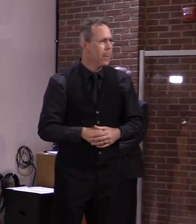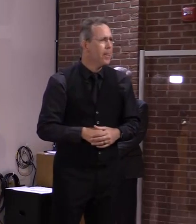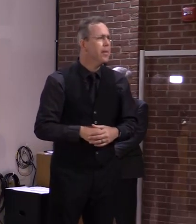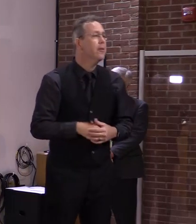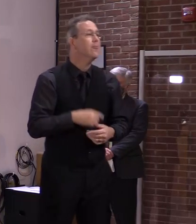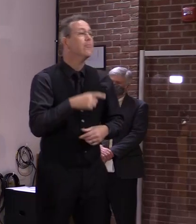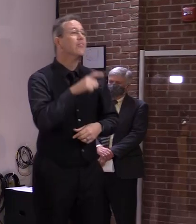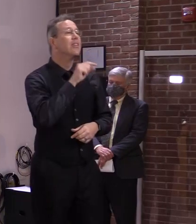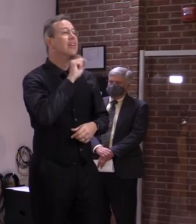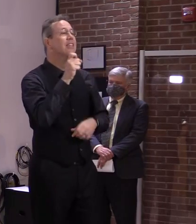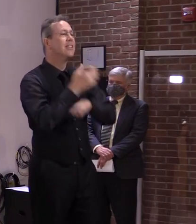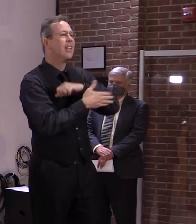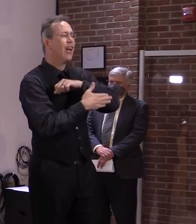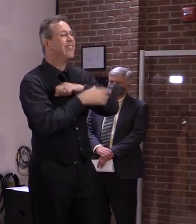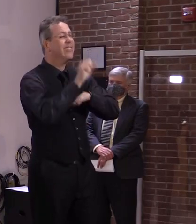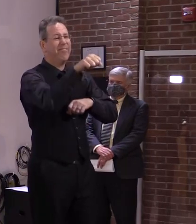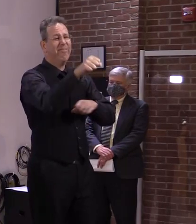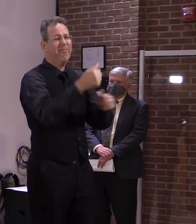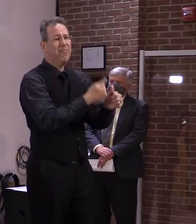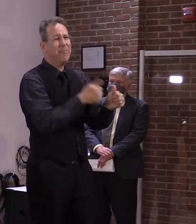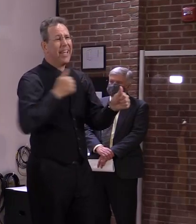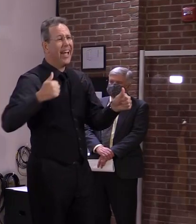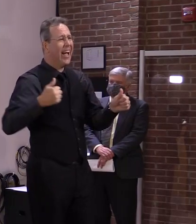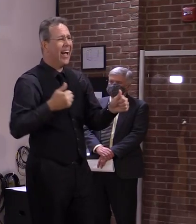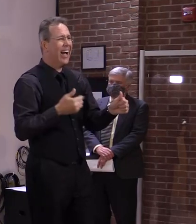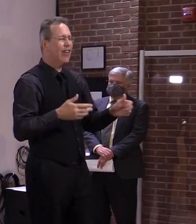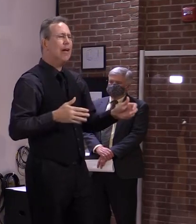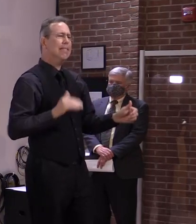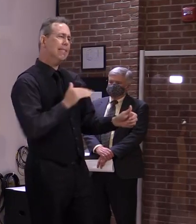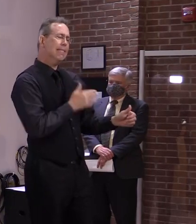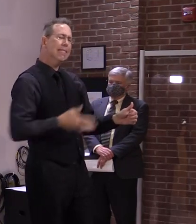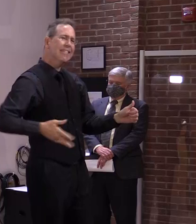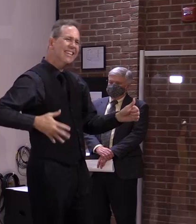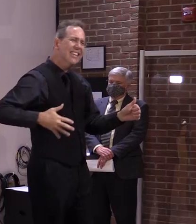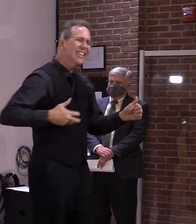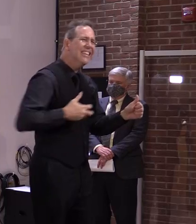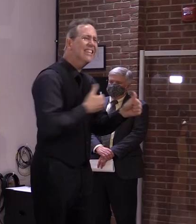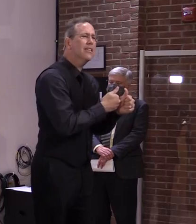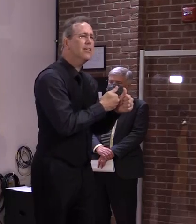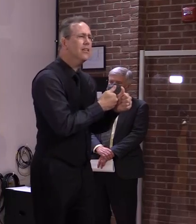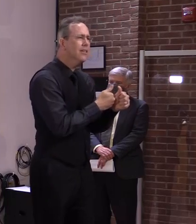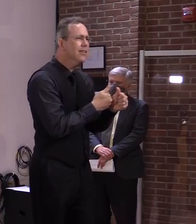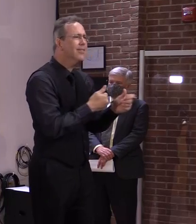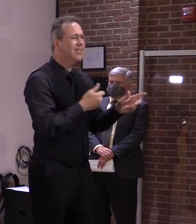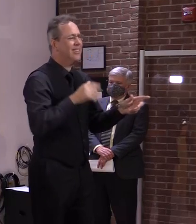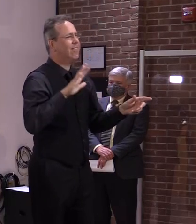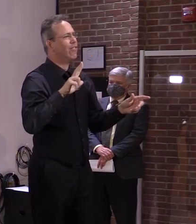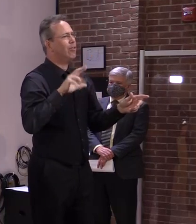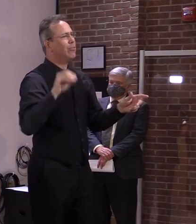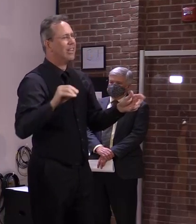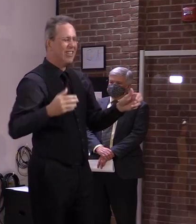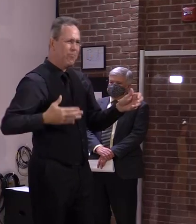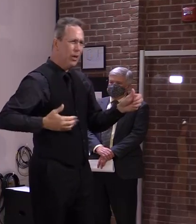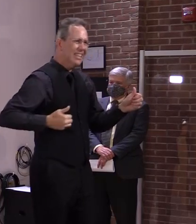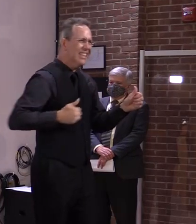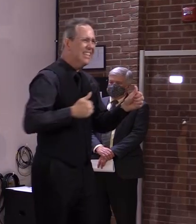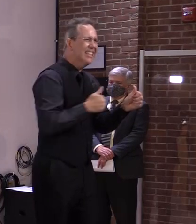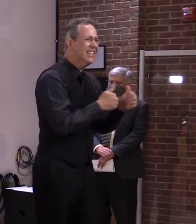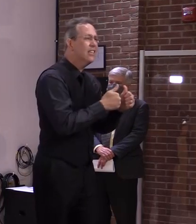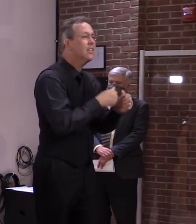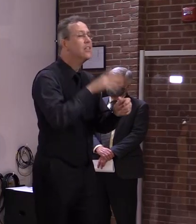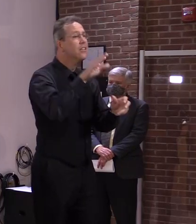early on that we had to do more work, and we used some of the barnstorming that we're using throughout the rest of the state because it was